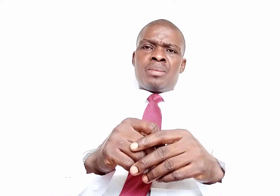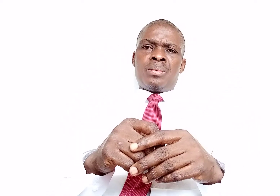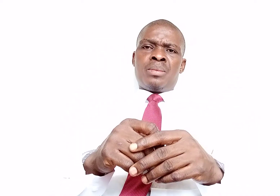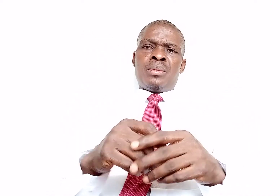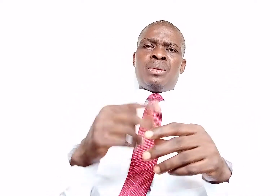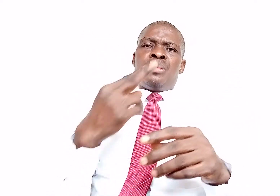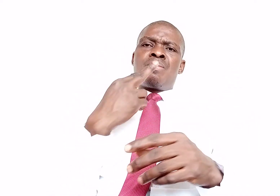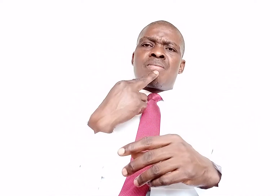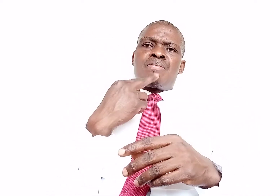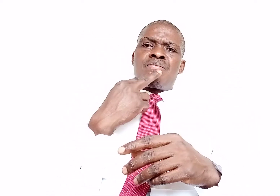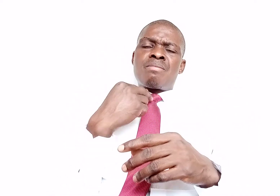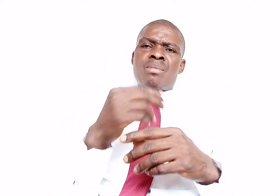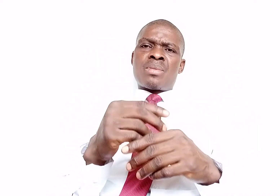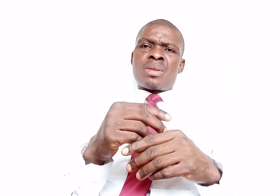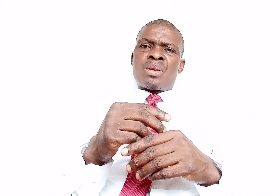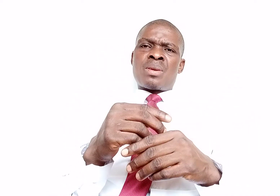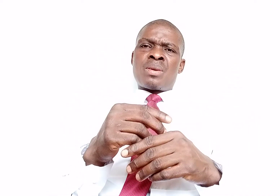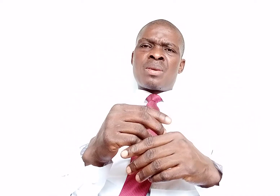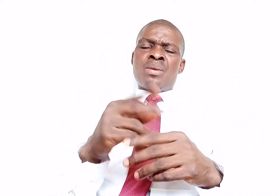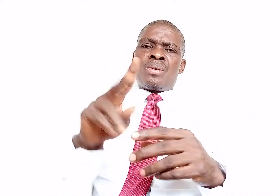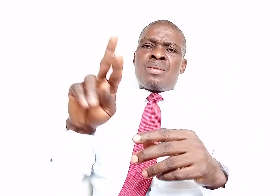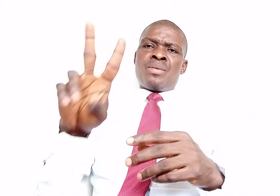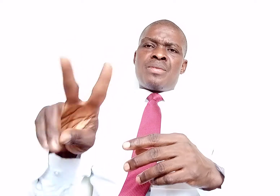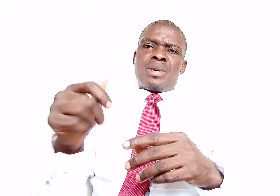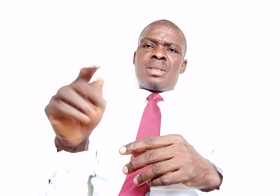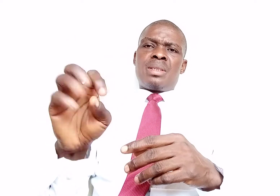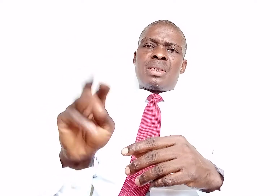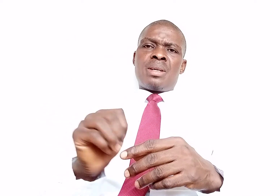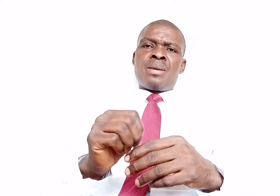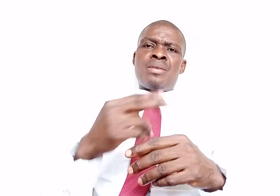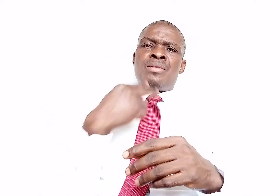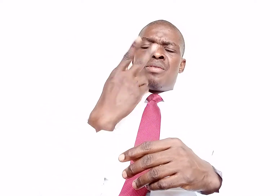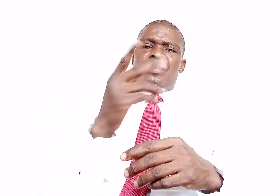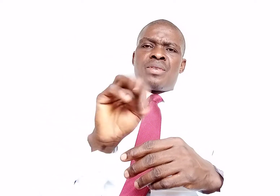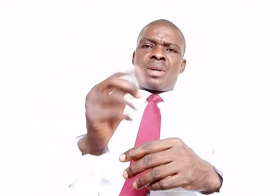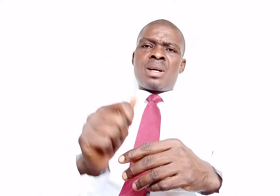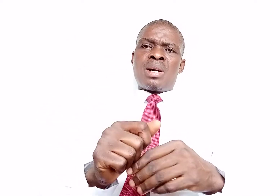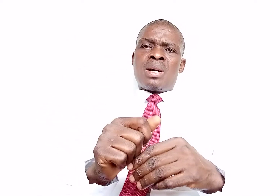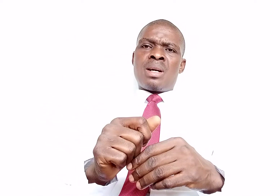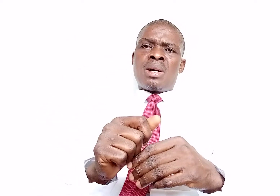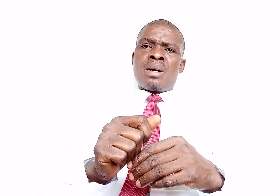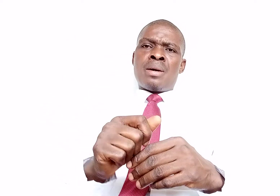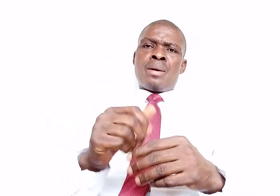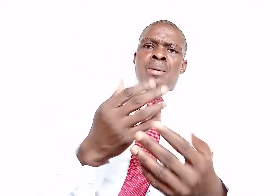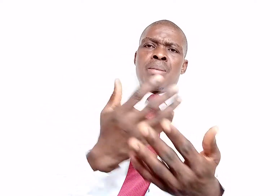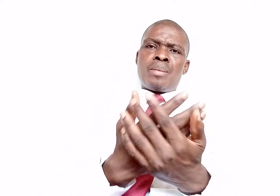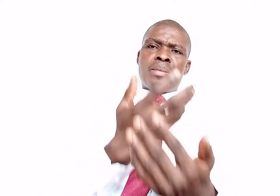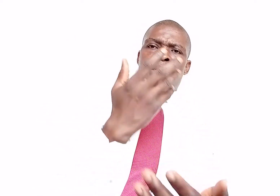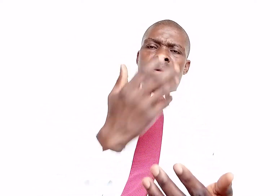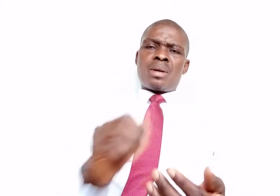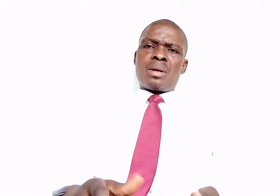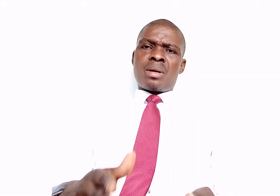sugar, vinegar, vulgar, beggar,